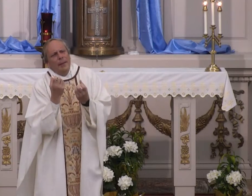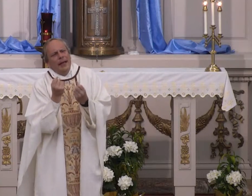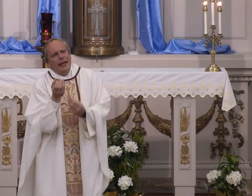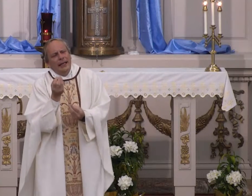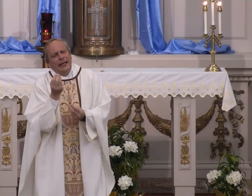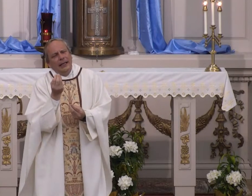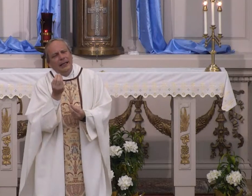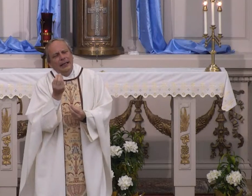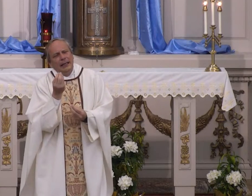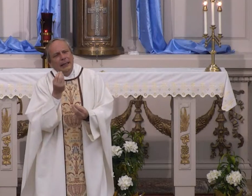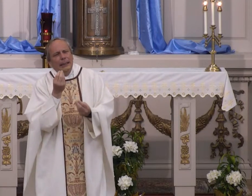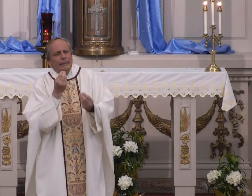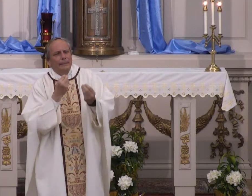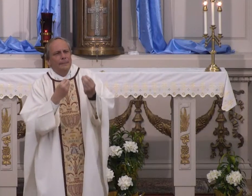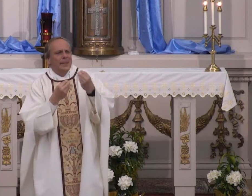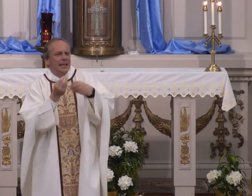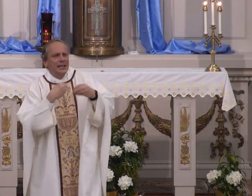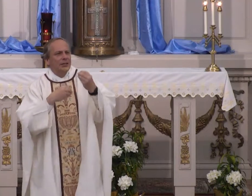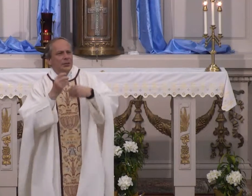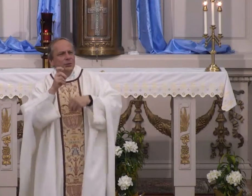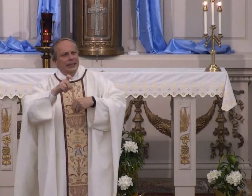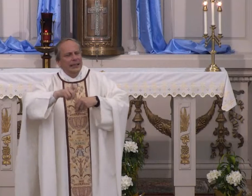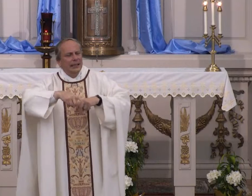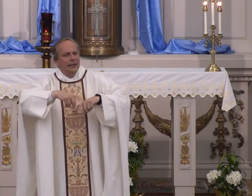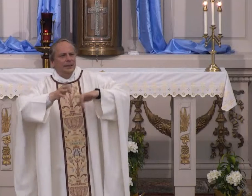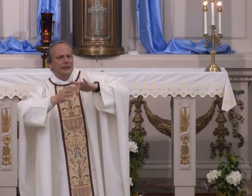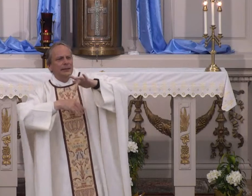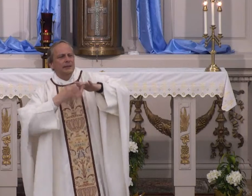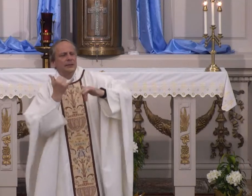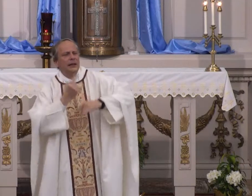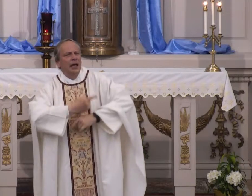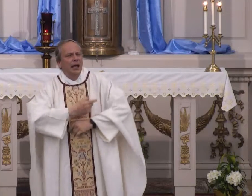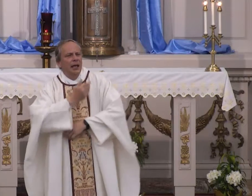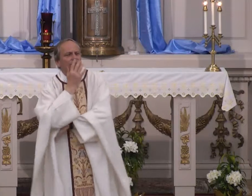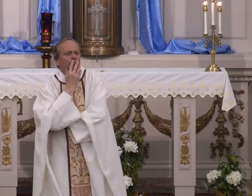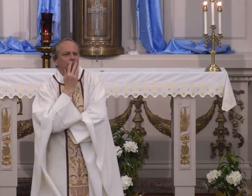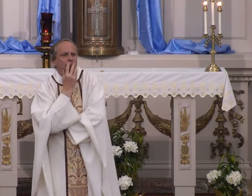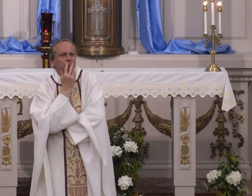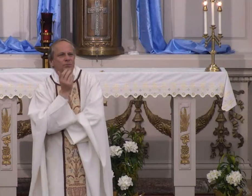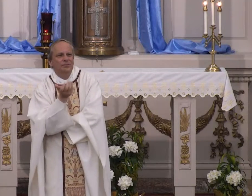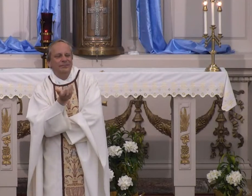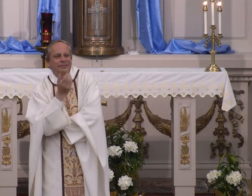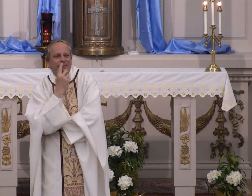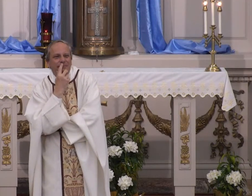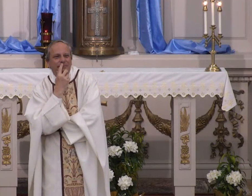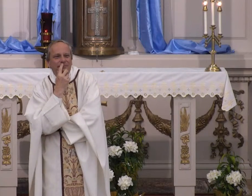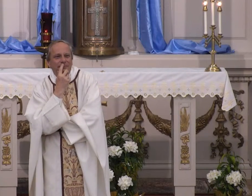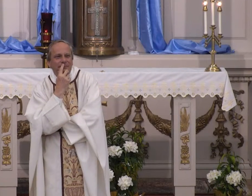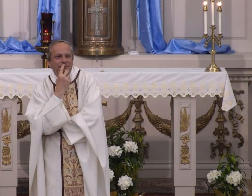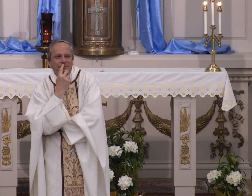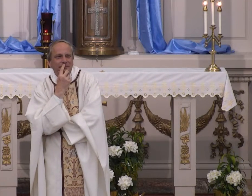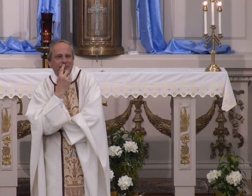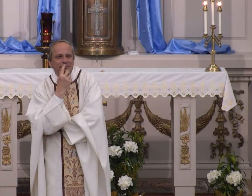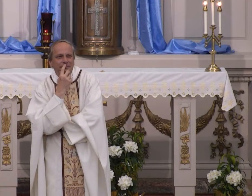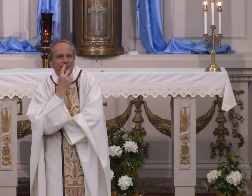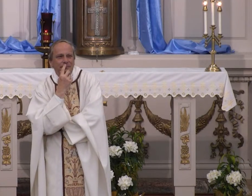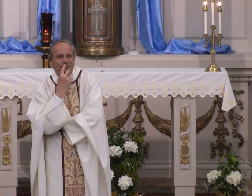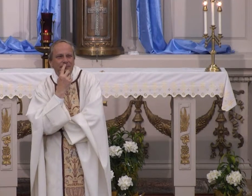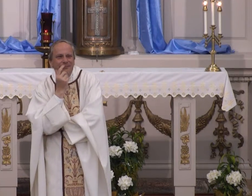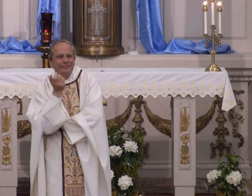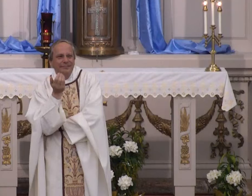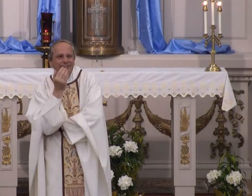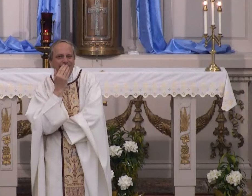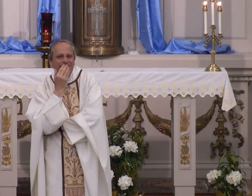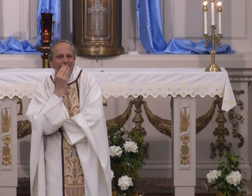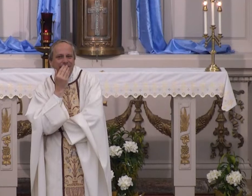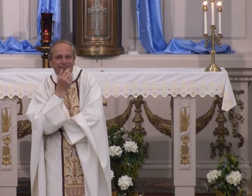You know, we're the kind of people who say, how much can I eat on Good Friday and still follow the church's teaching? You